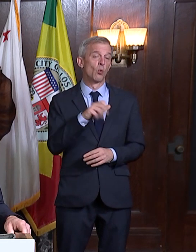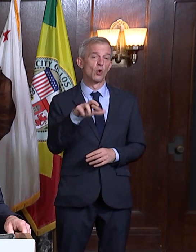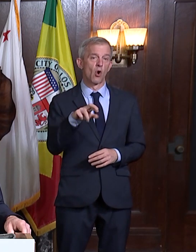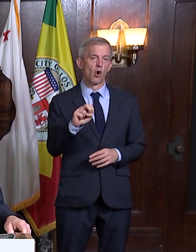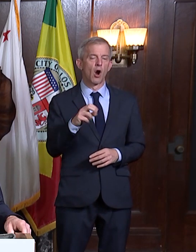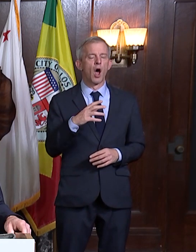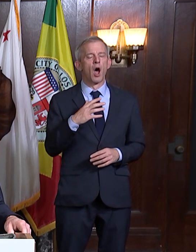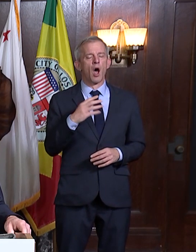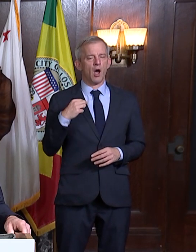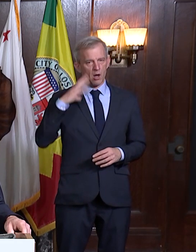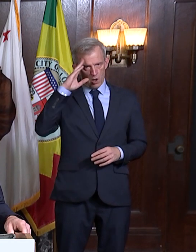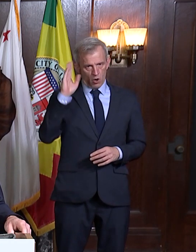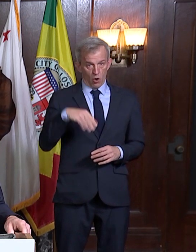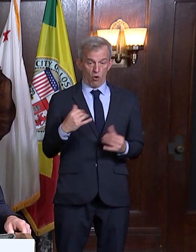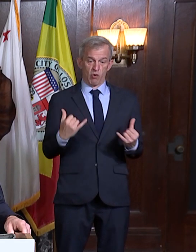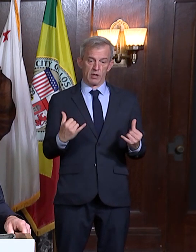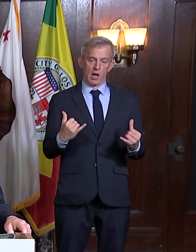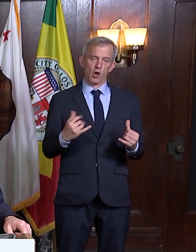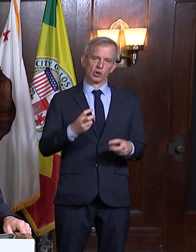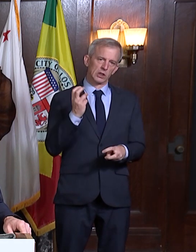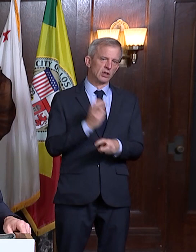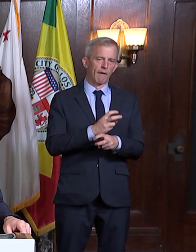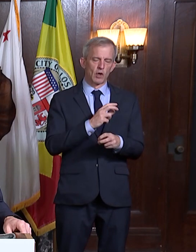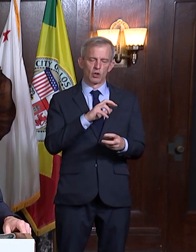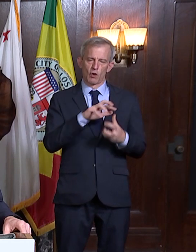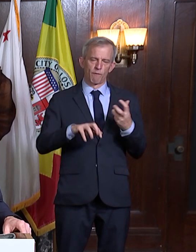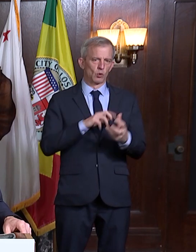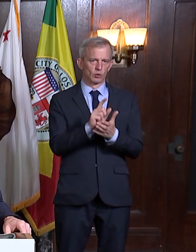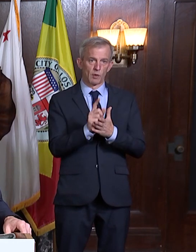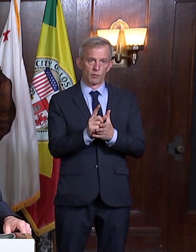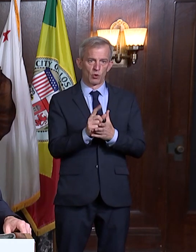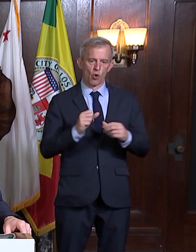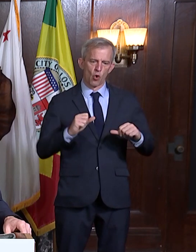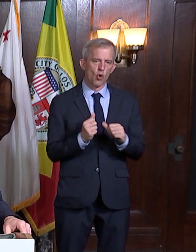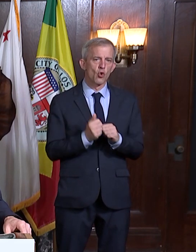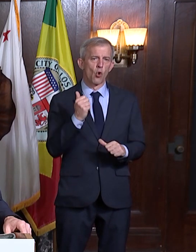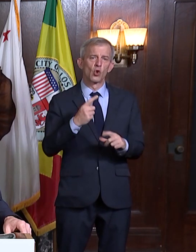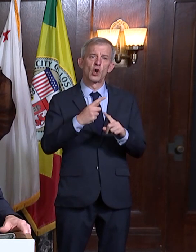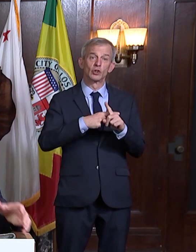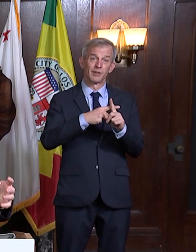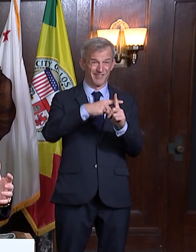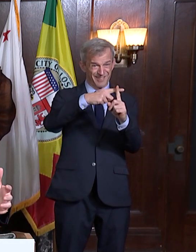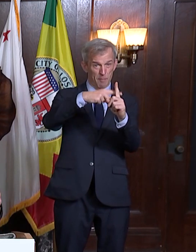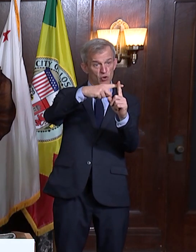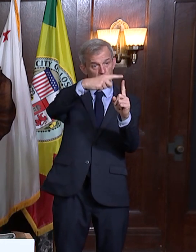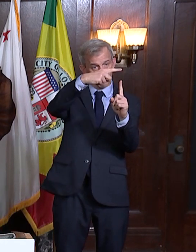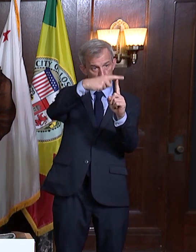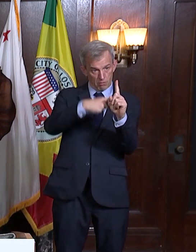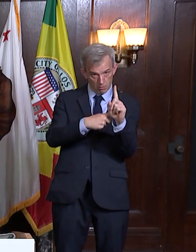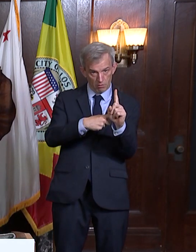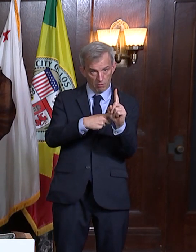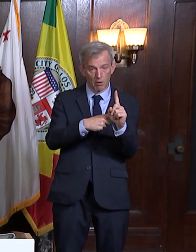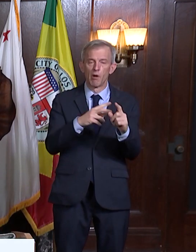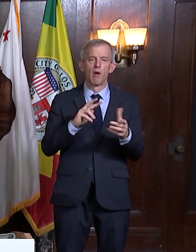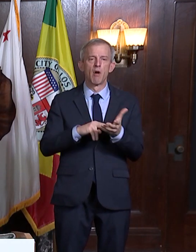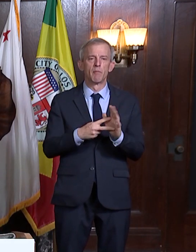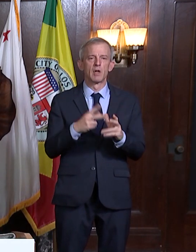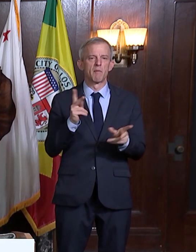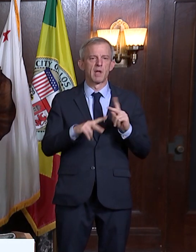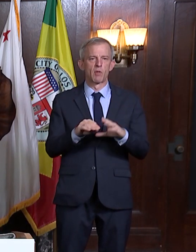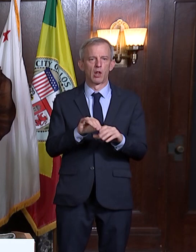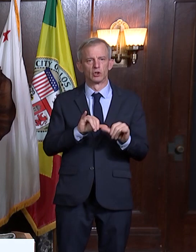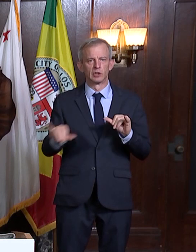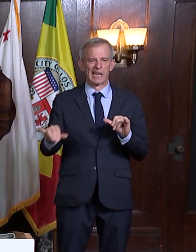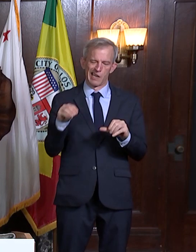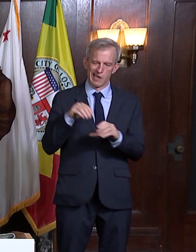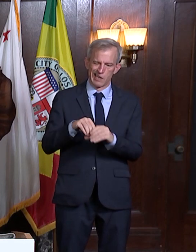this moment is. The colder temperatures and the increased time spent indoors just always make it easier for viruses, including